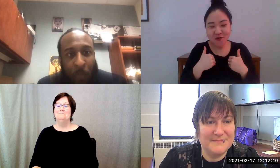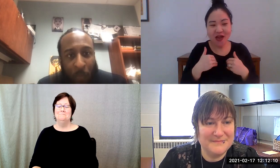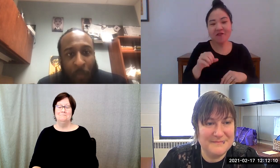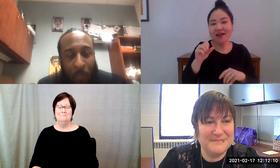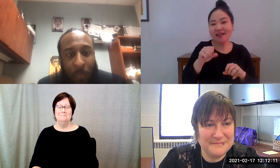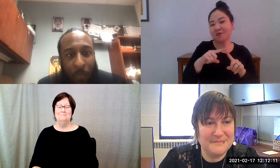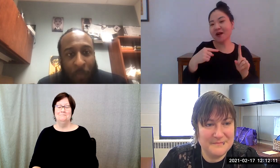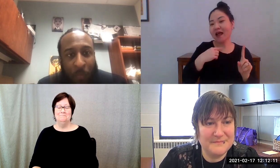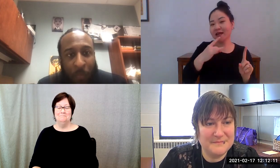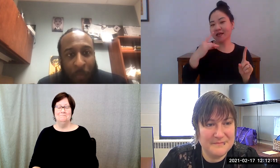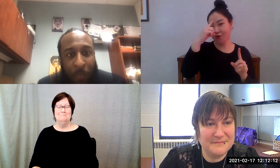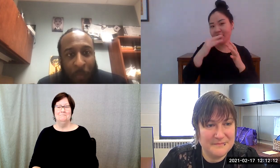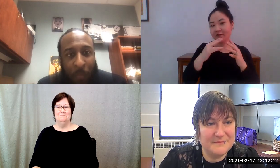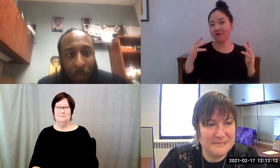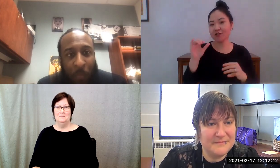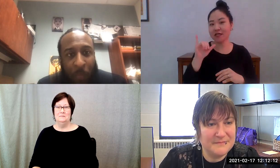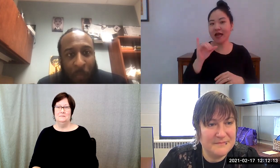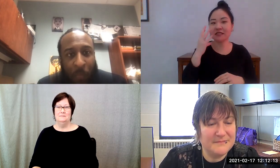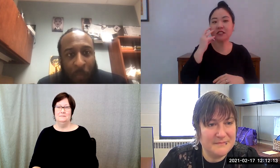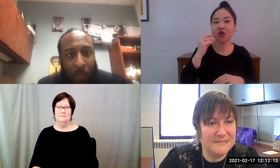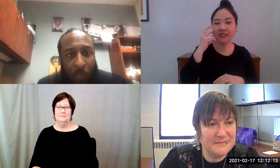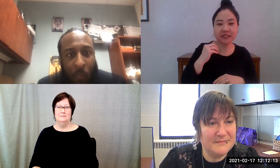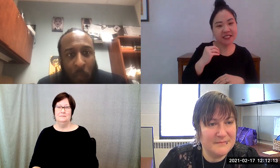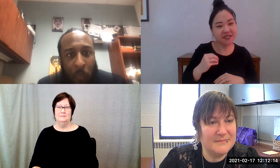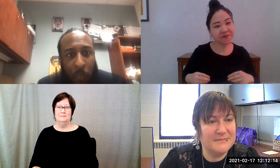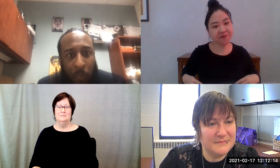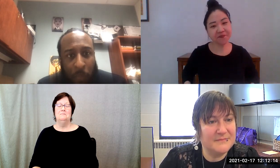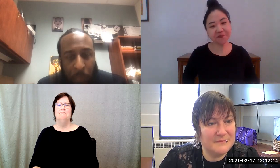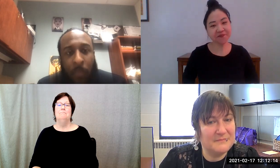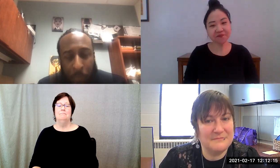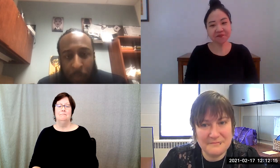conversation to have. Yes, but I like to think of diversity as experience.